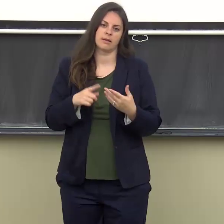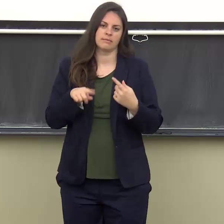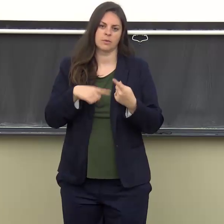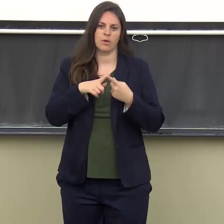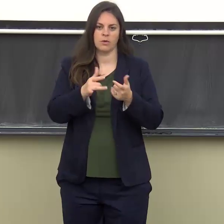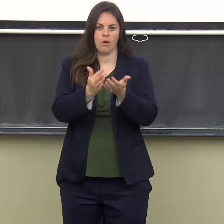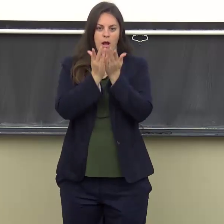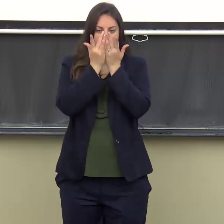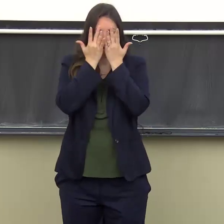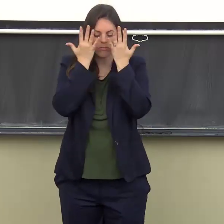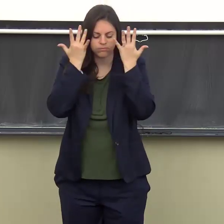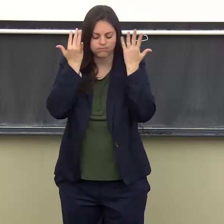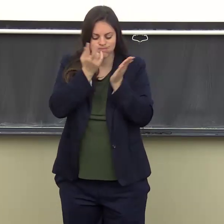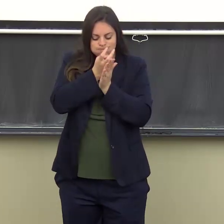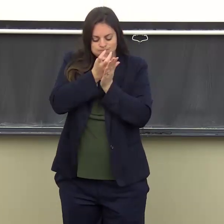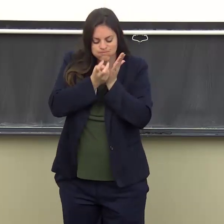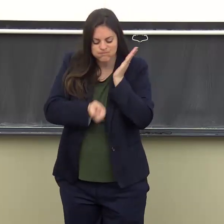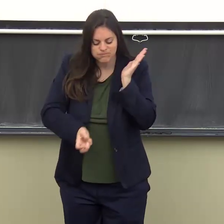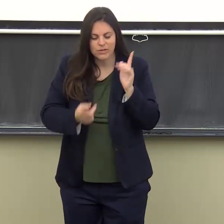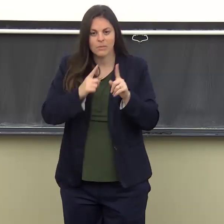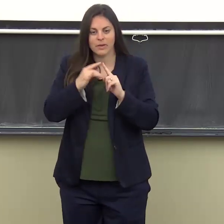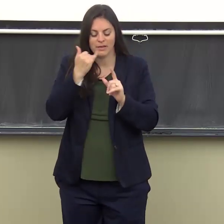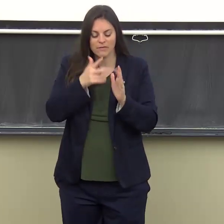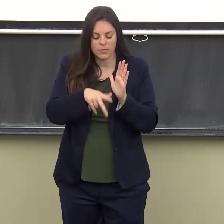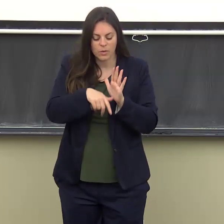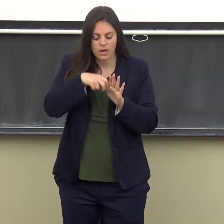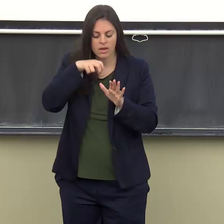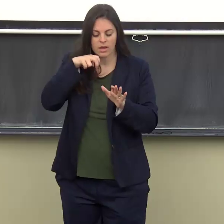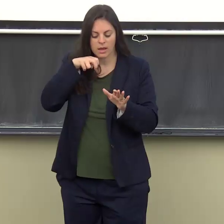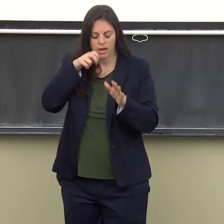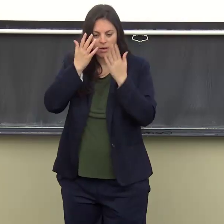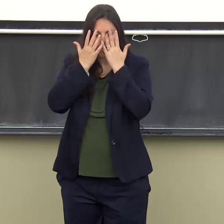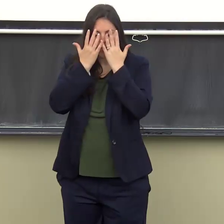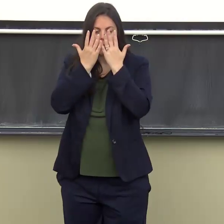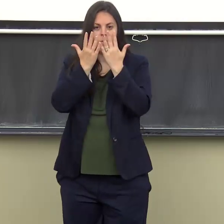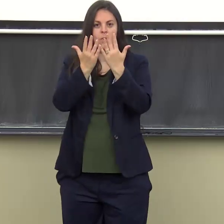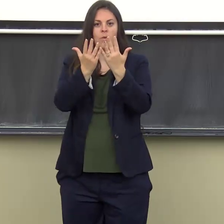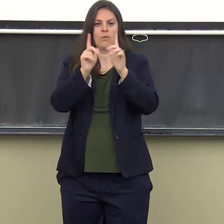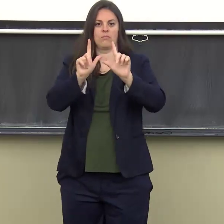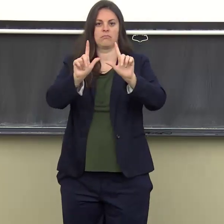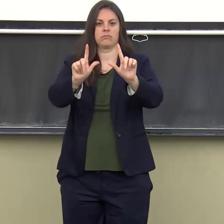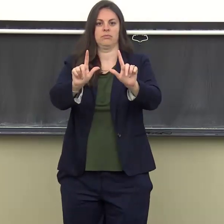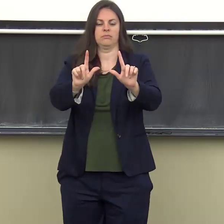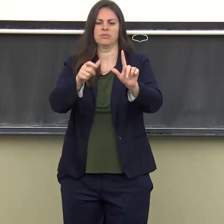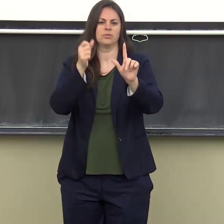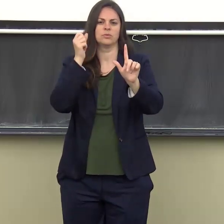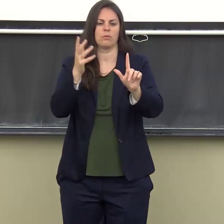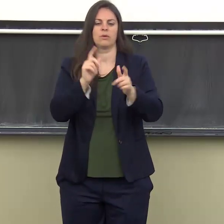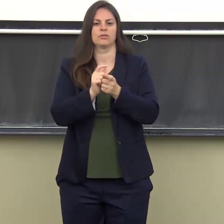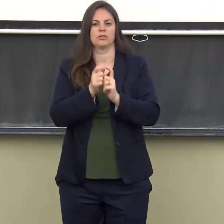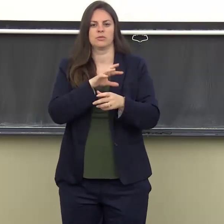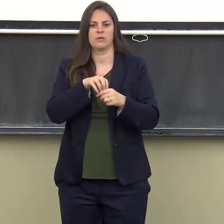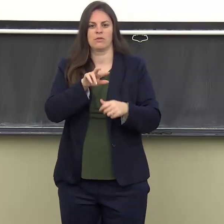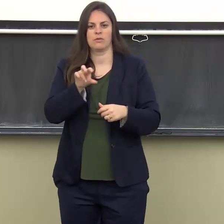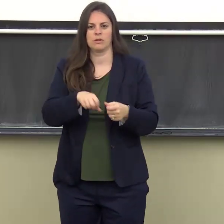it, but having stepped back, so much has changed in 30 years. And even though we've got